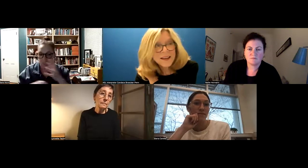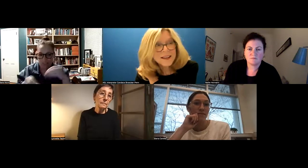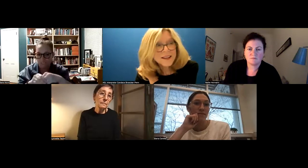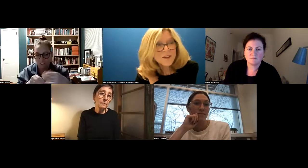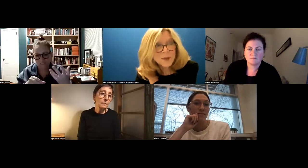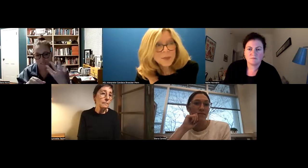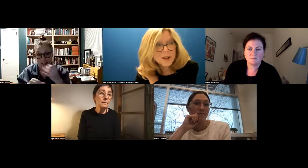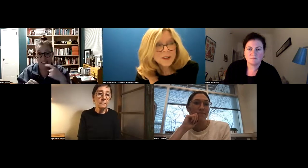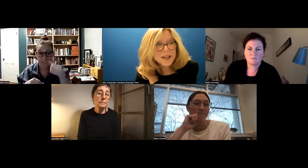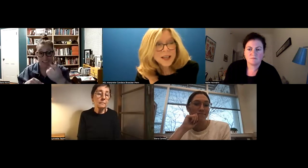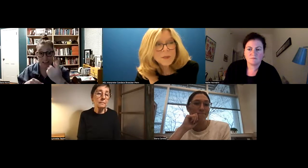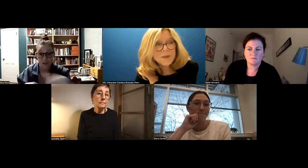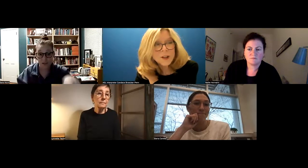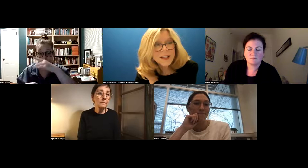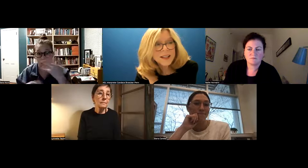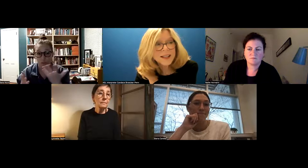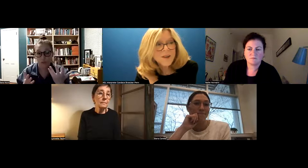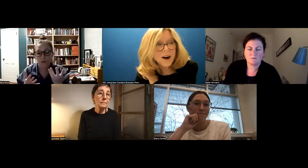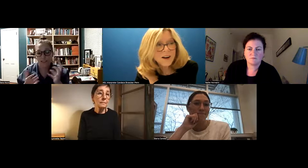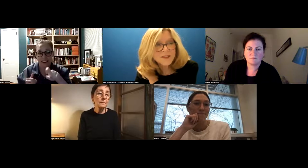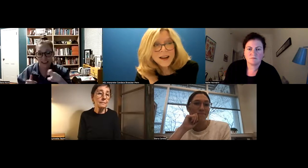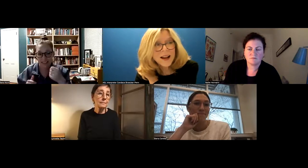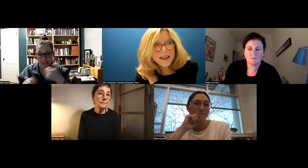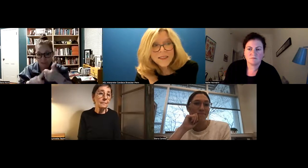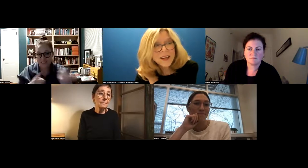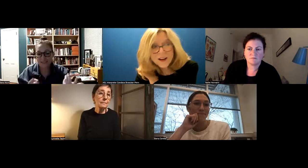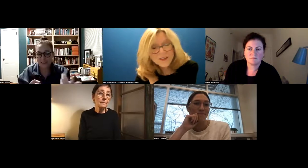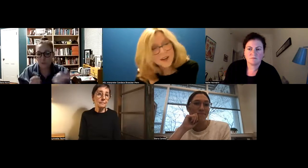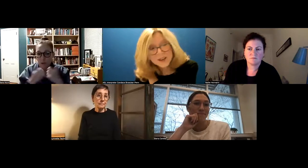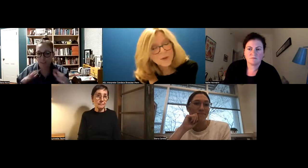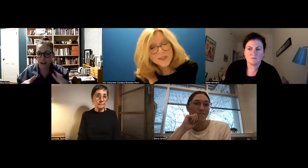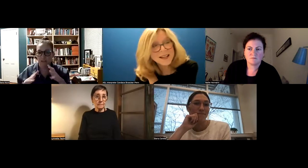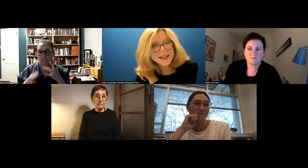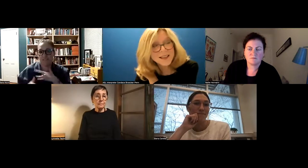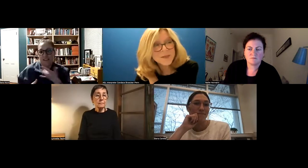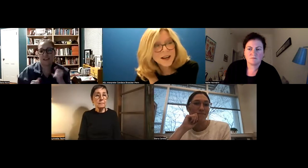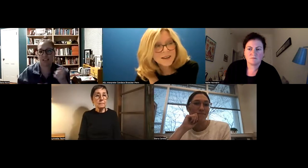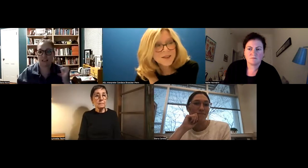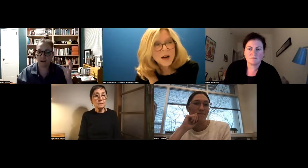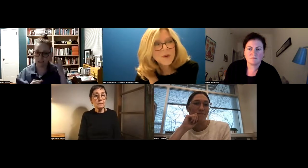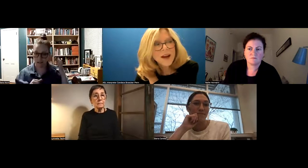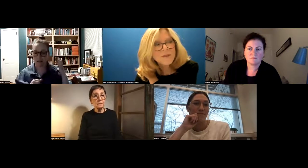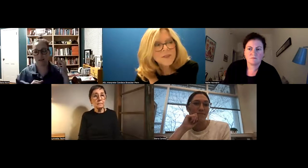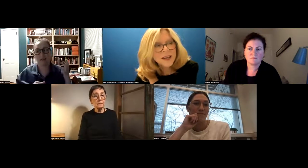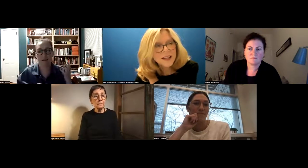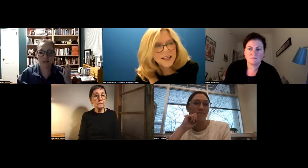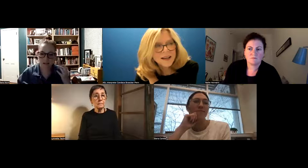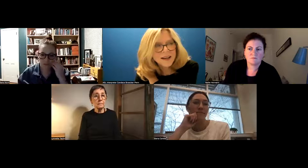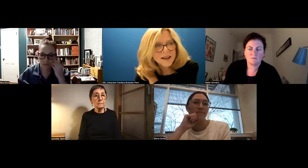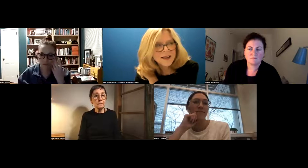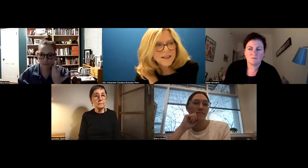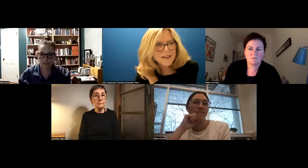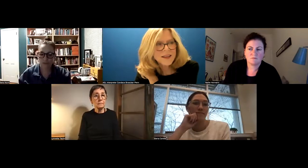then I think deaf people can be fully involved and they can also tell you what they need themselves without